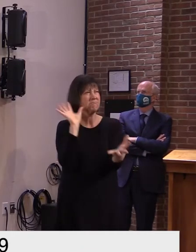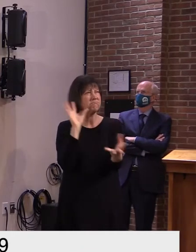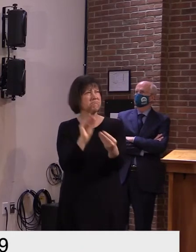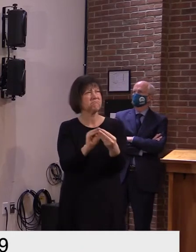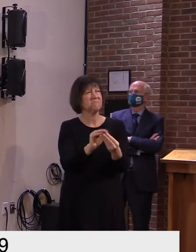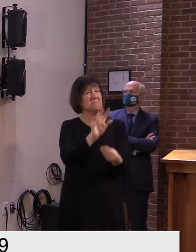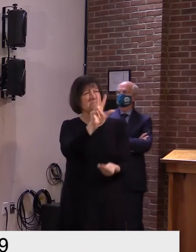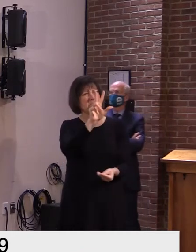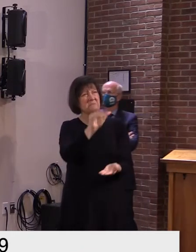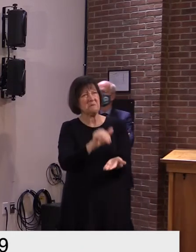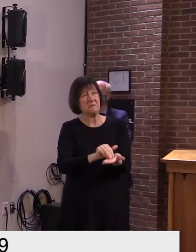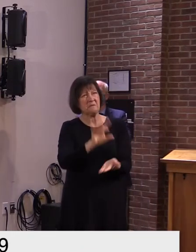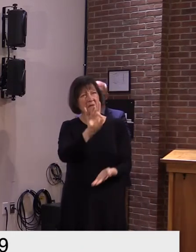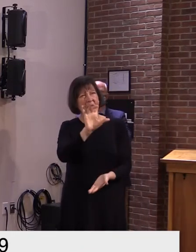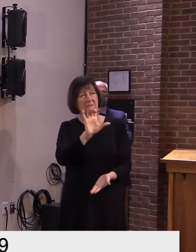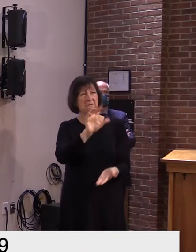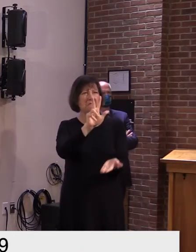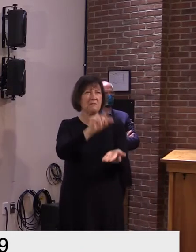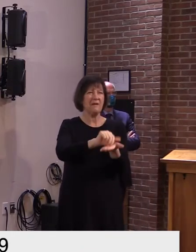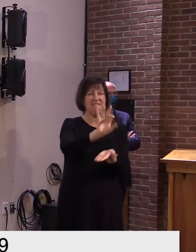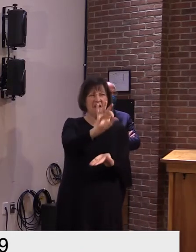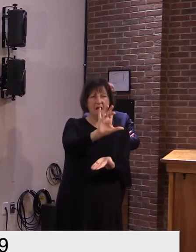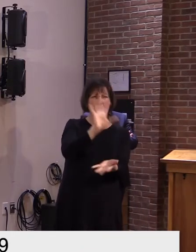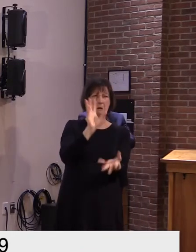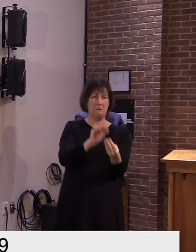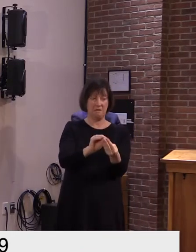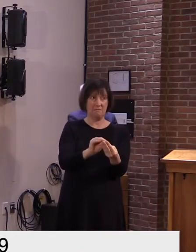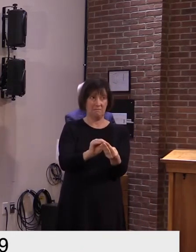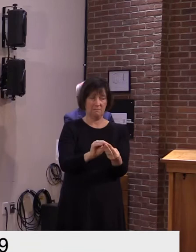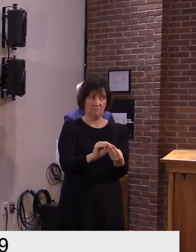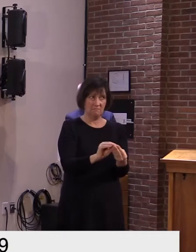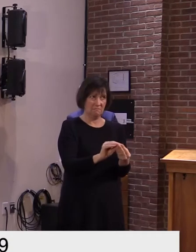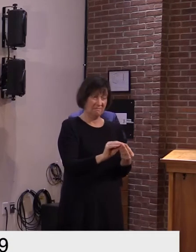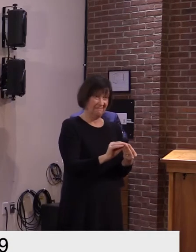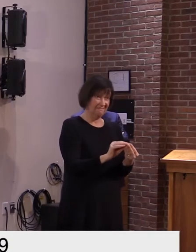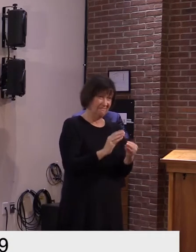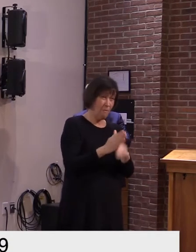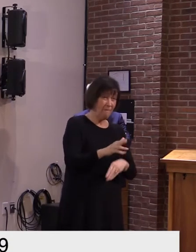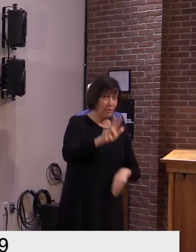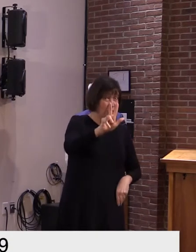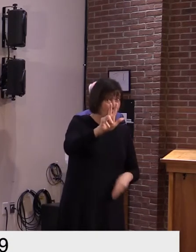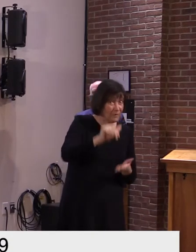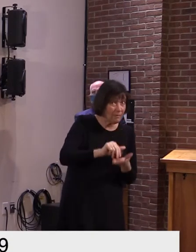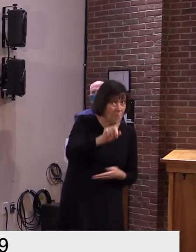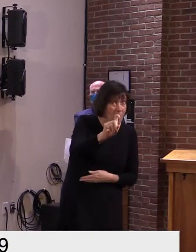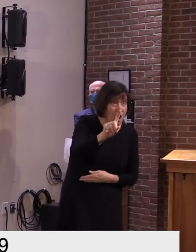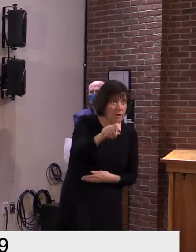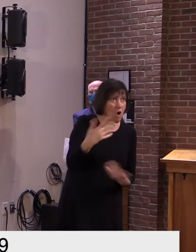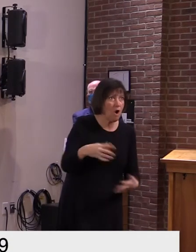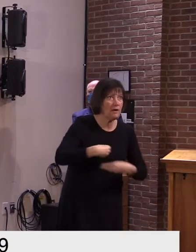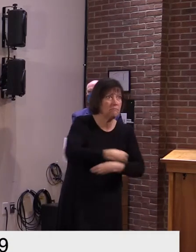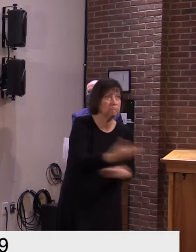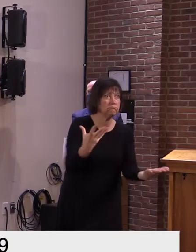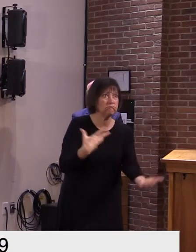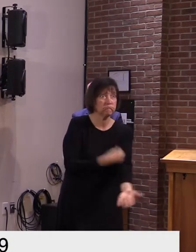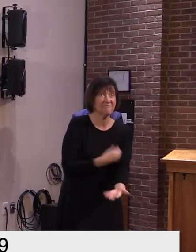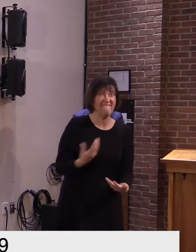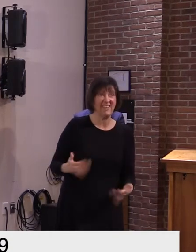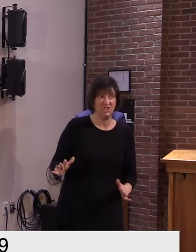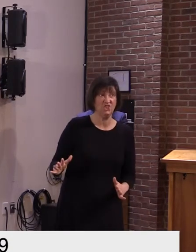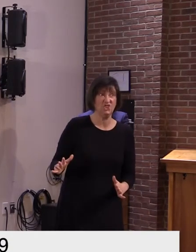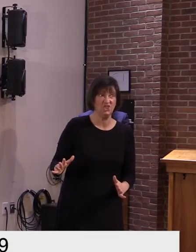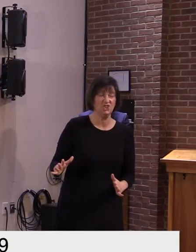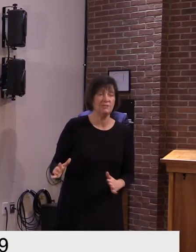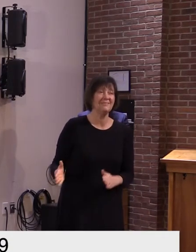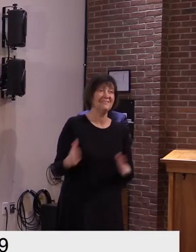3,800 to 3,900. And over 3,100 of those doses were used. Additional